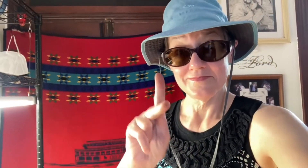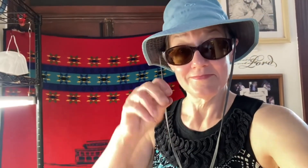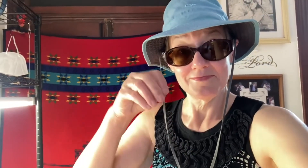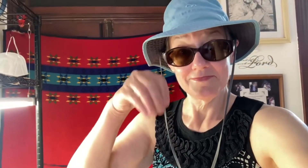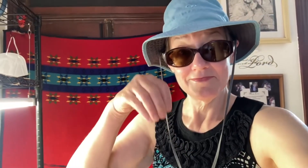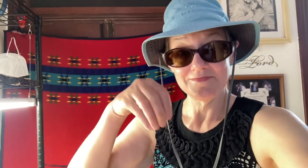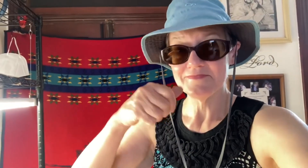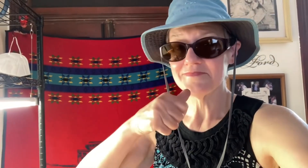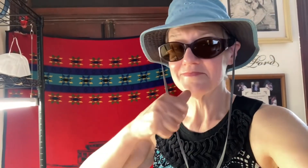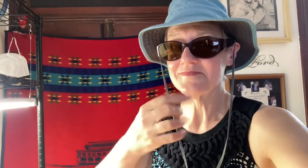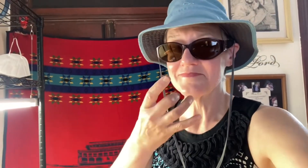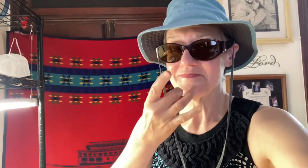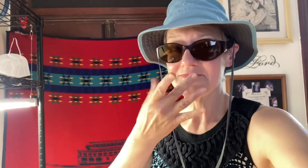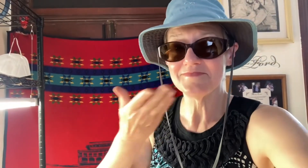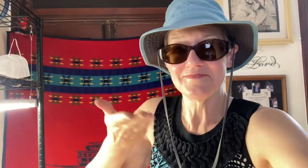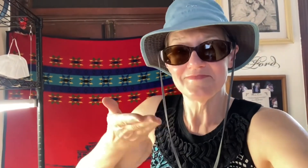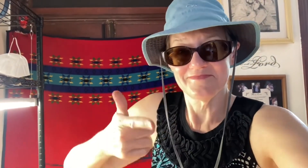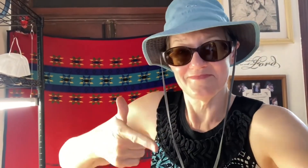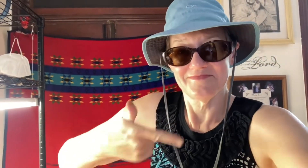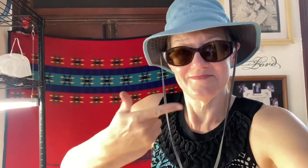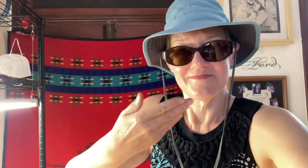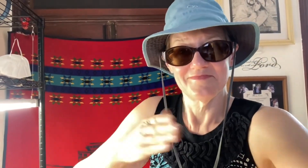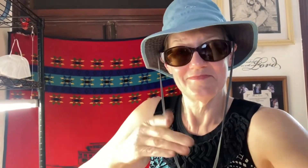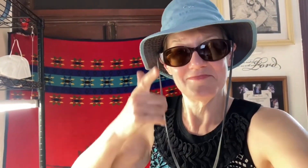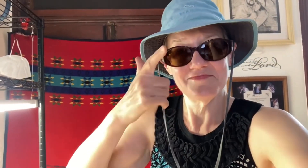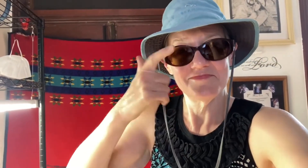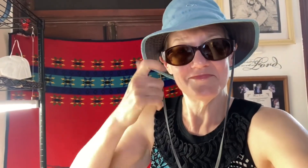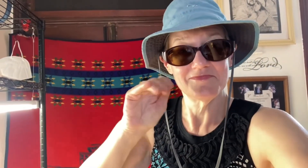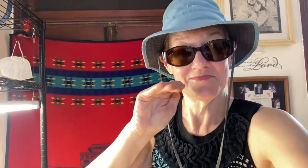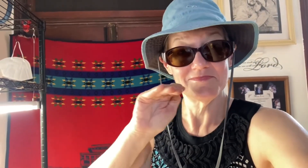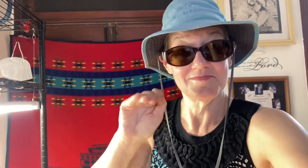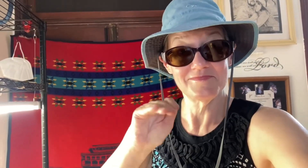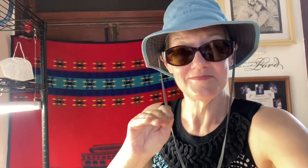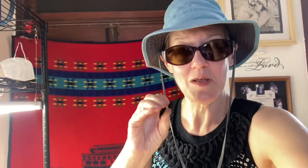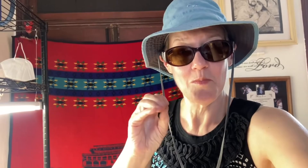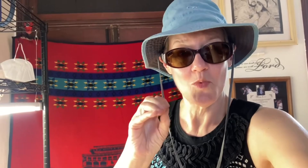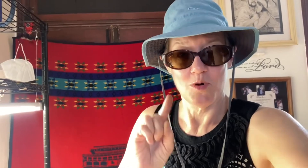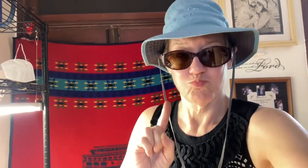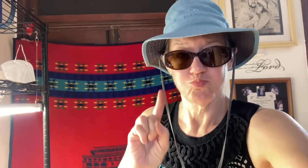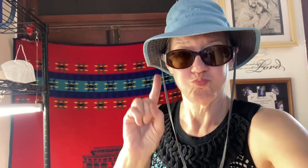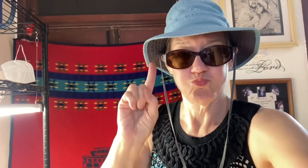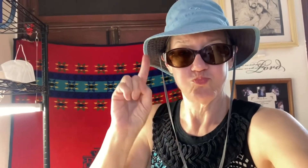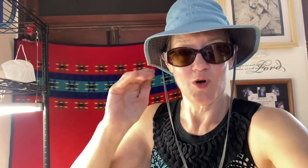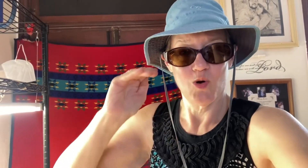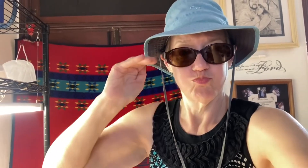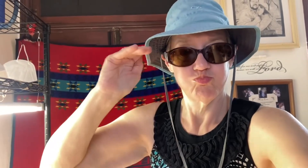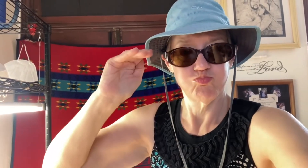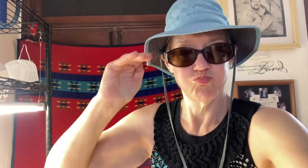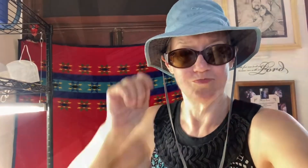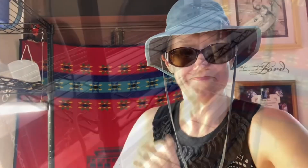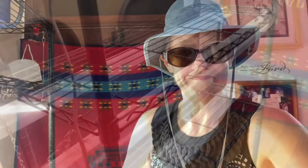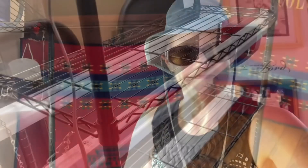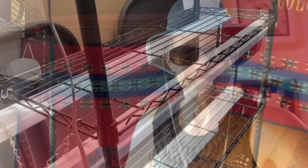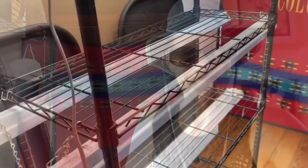Then they're going to come back inside under these lights here in the living room because these have the taller shelves.